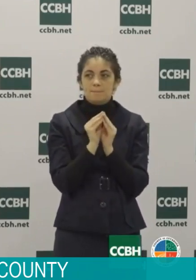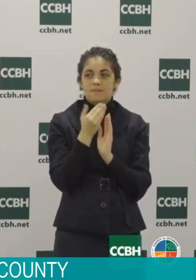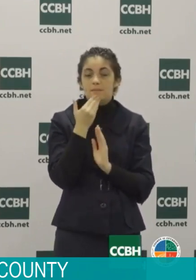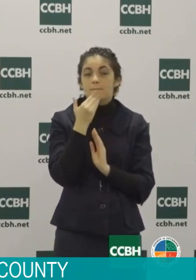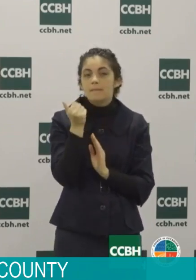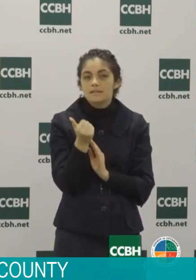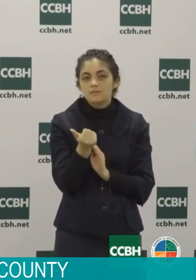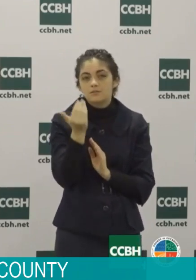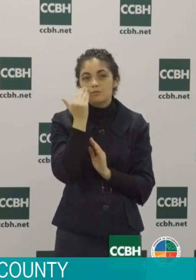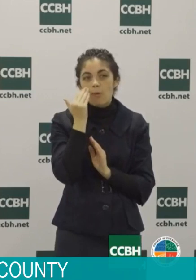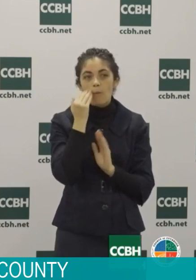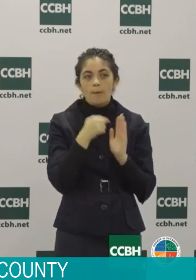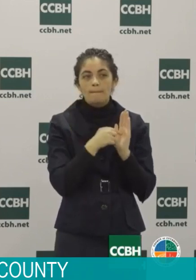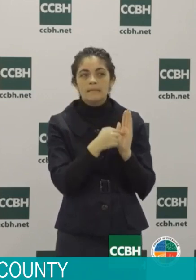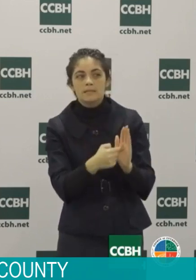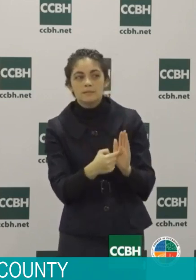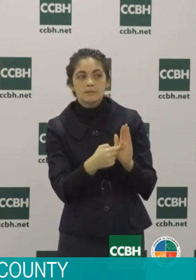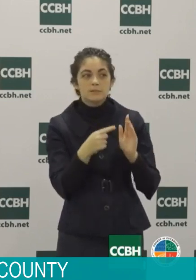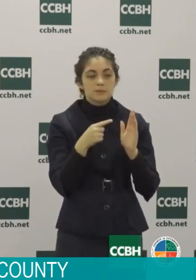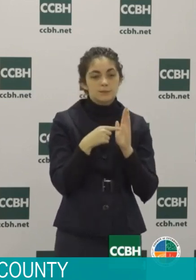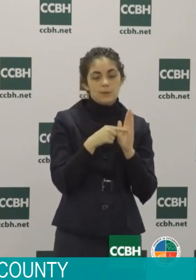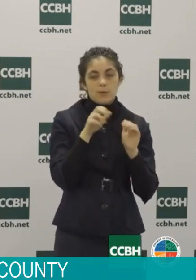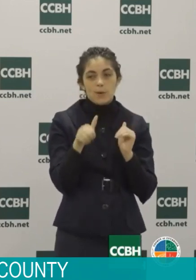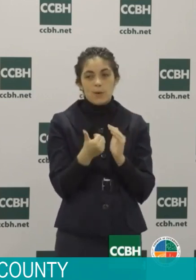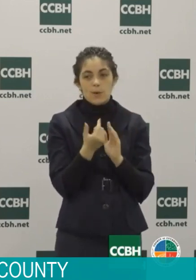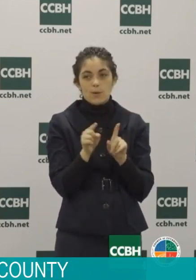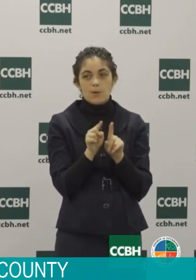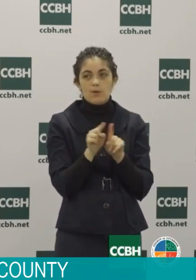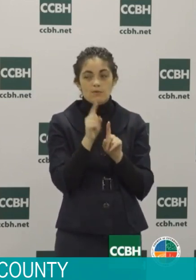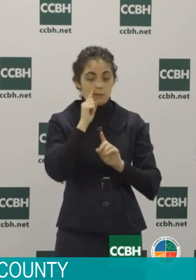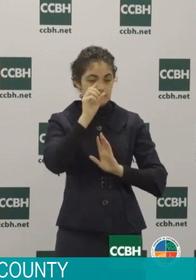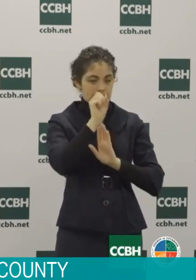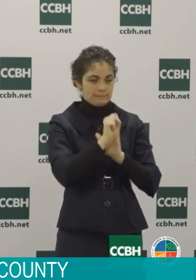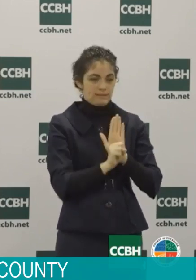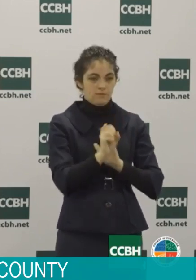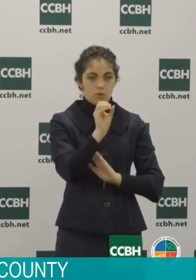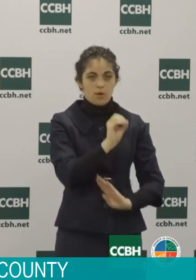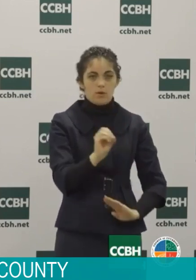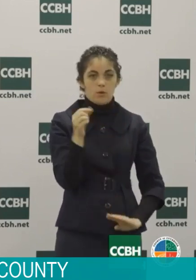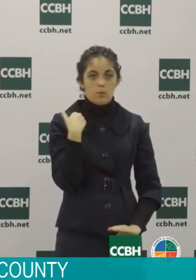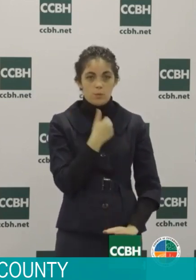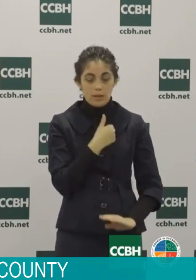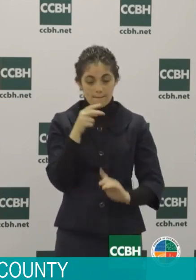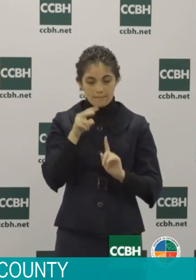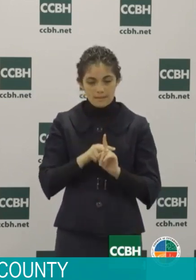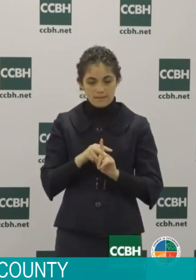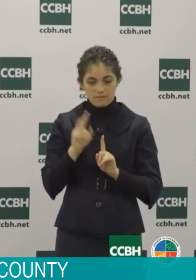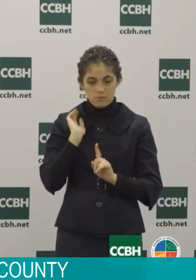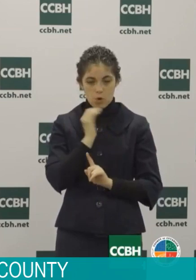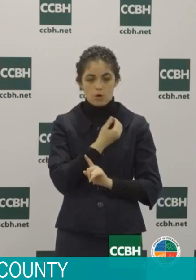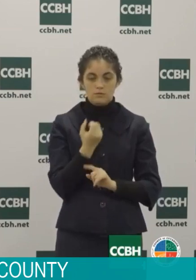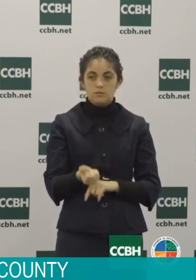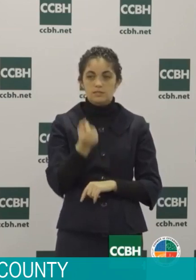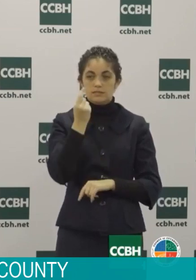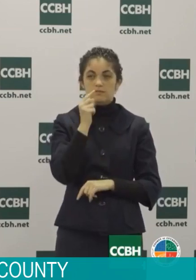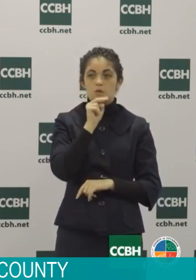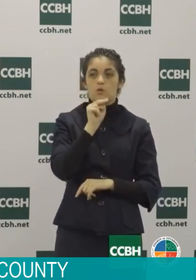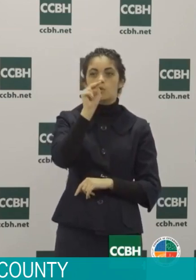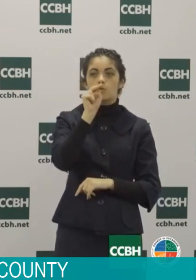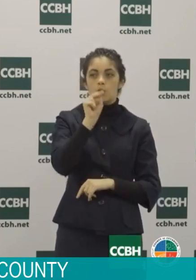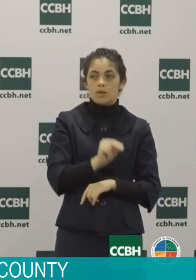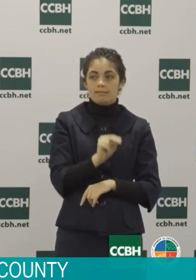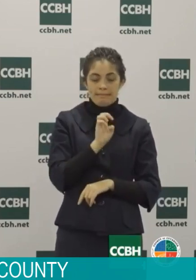best world-renowned modelers trying to apply understanding to the state of Ohio, and then we're trying to apply understanding to our Northeast Ohio